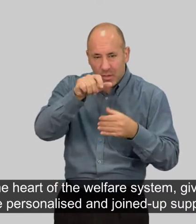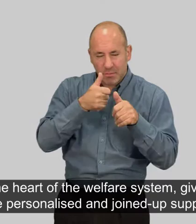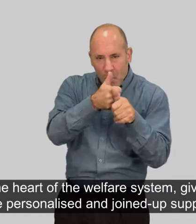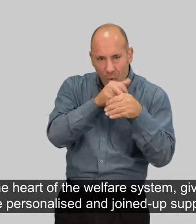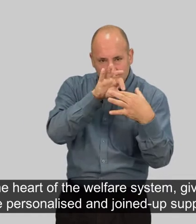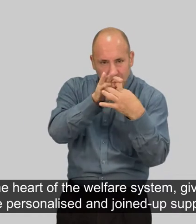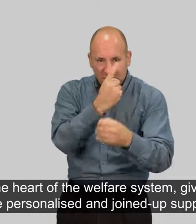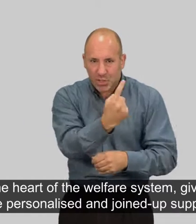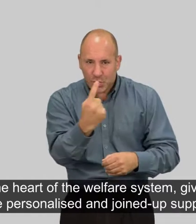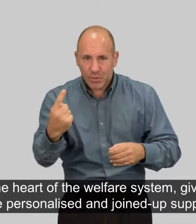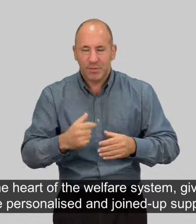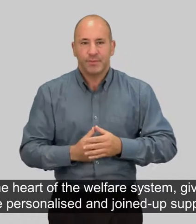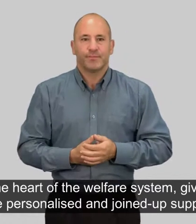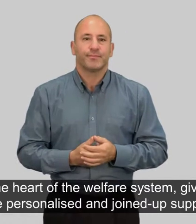joined-up support.